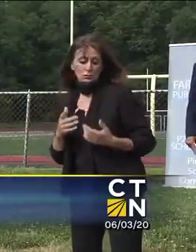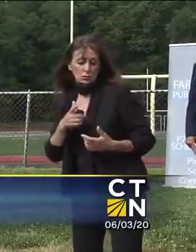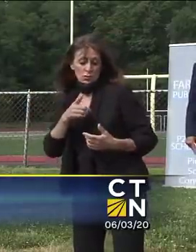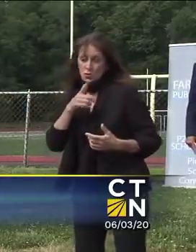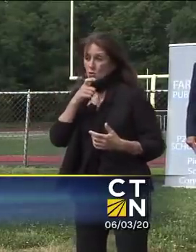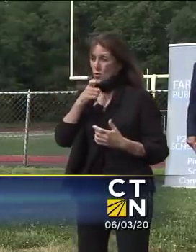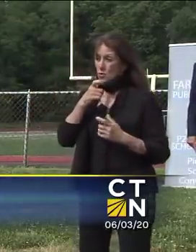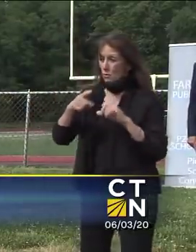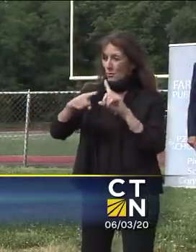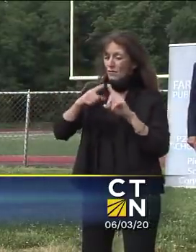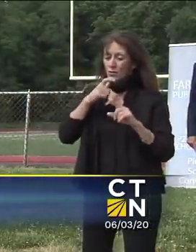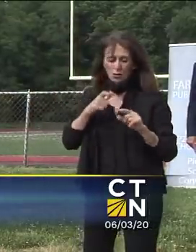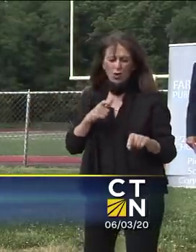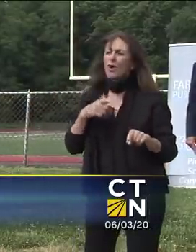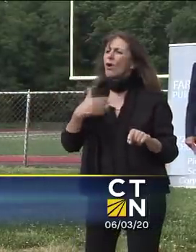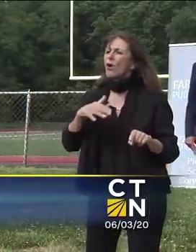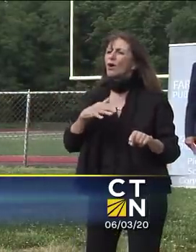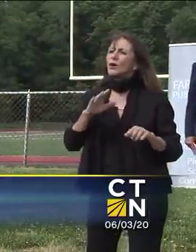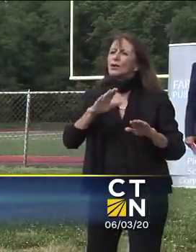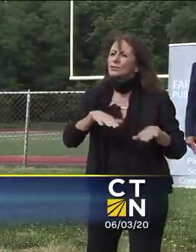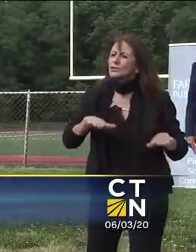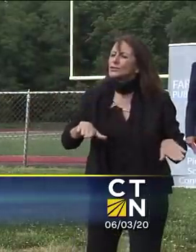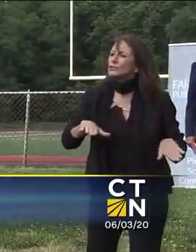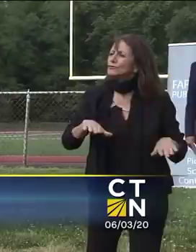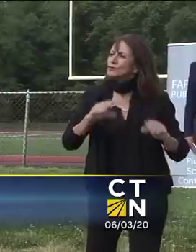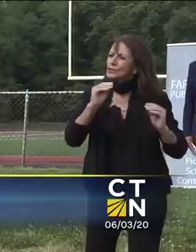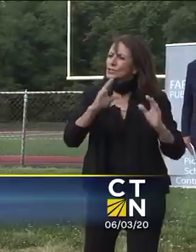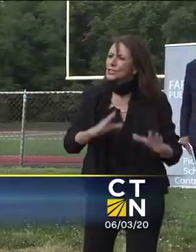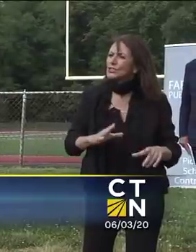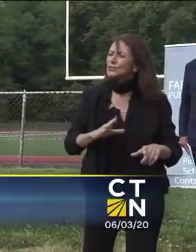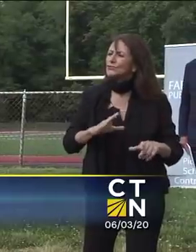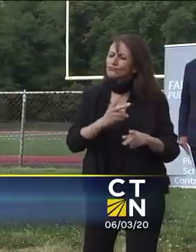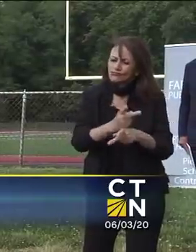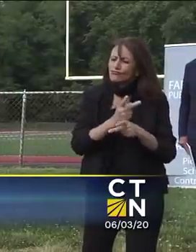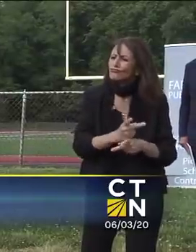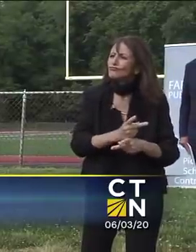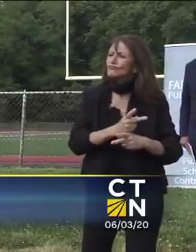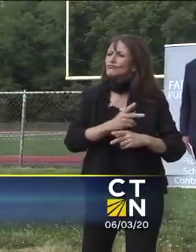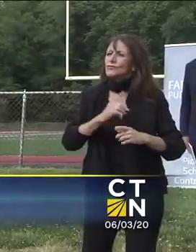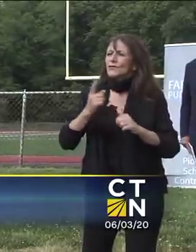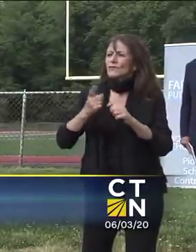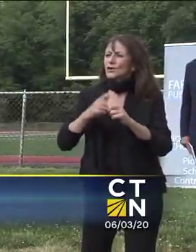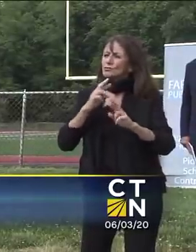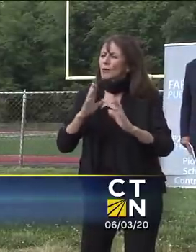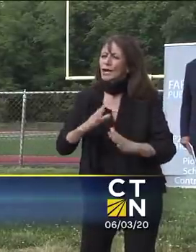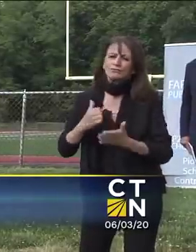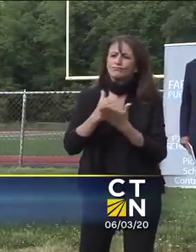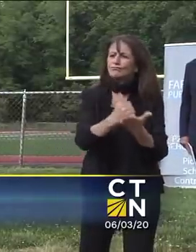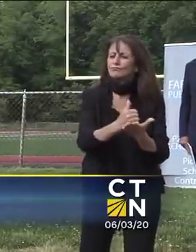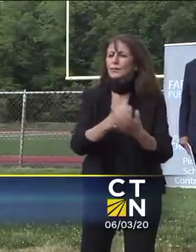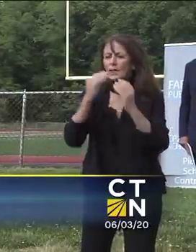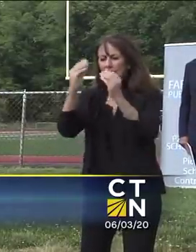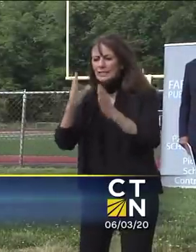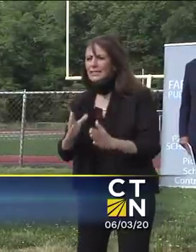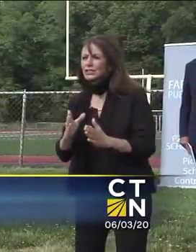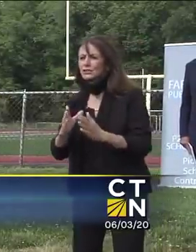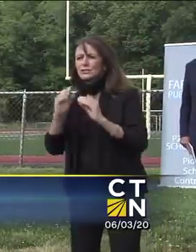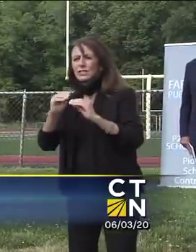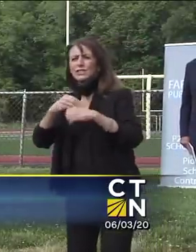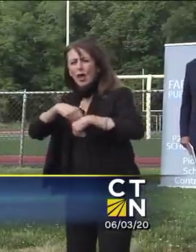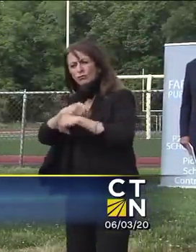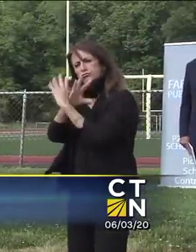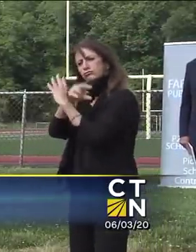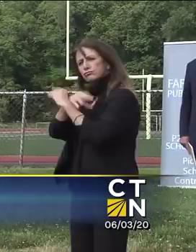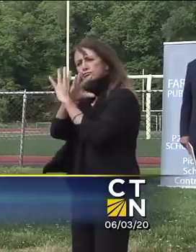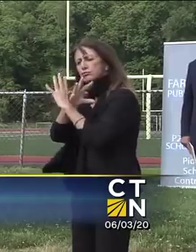teachers that supported first responders and healthcare workers' children, the teachers working with students remotely, to